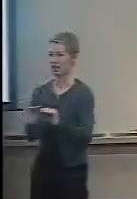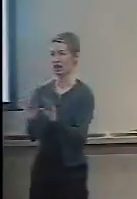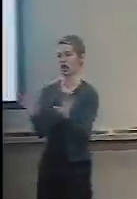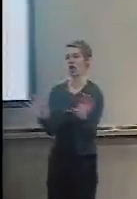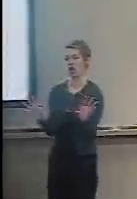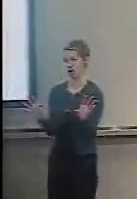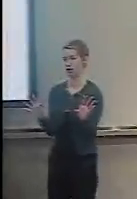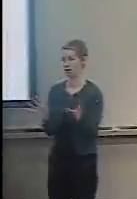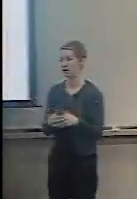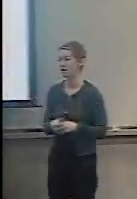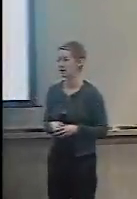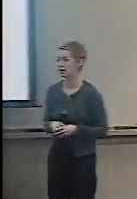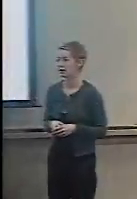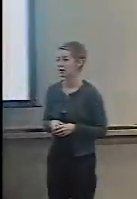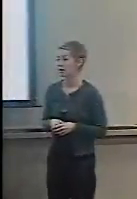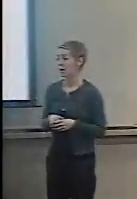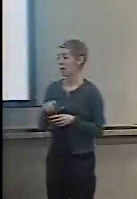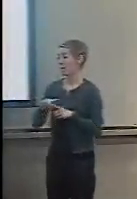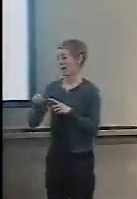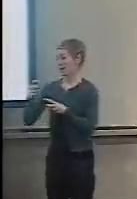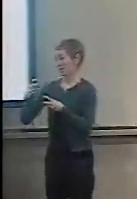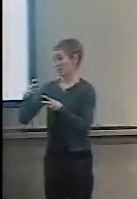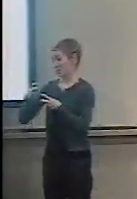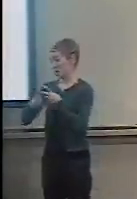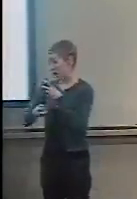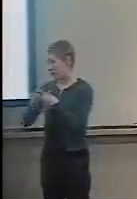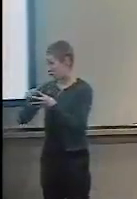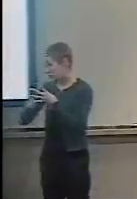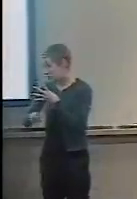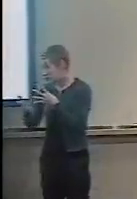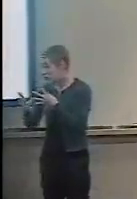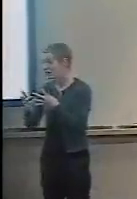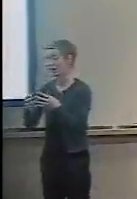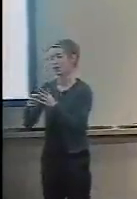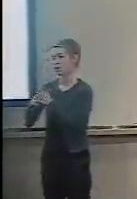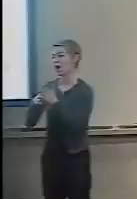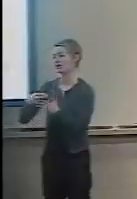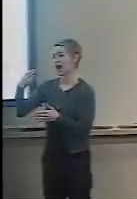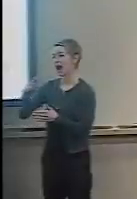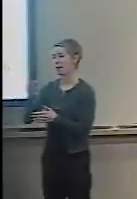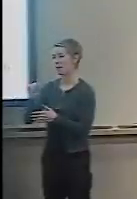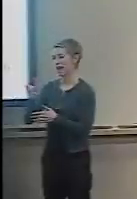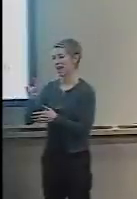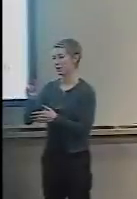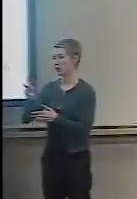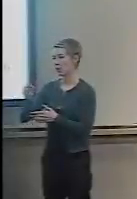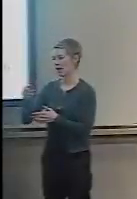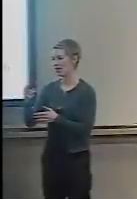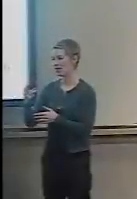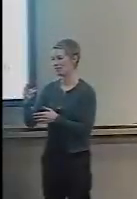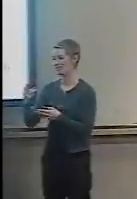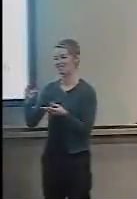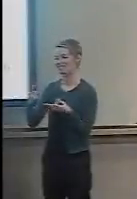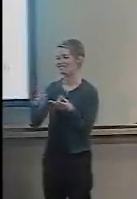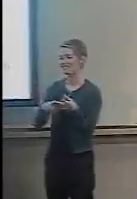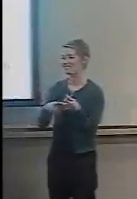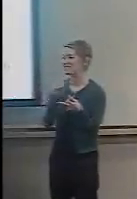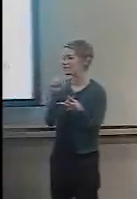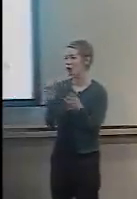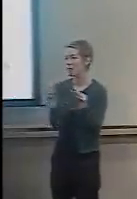clearer. The problems are that it requires higher bandwidth and it's not mobile.